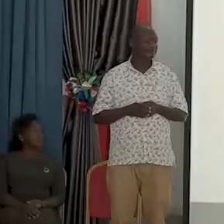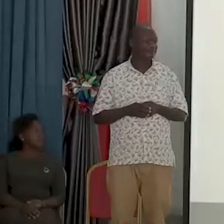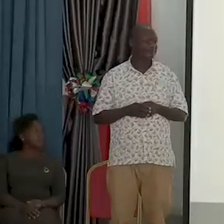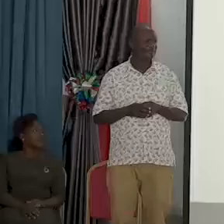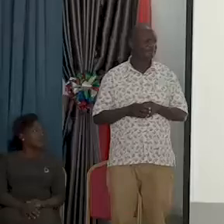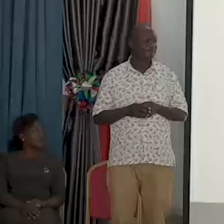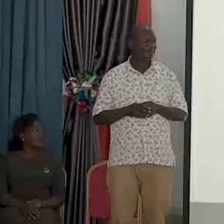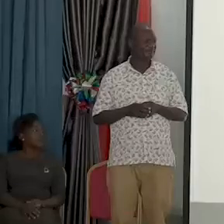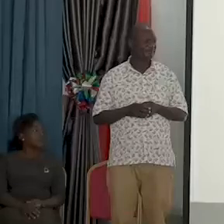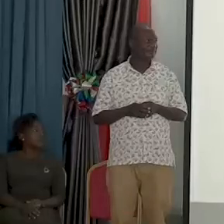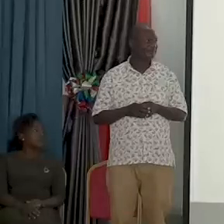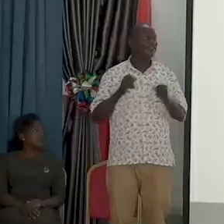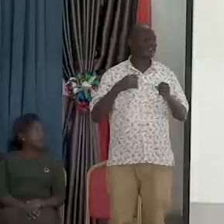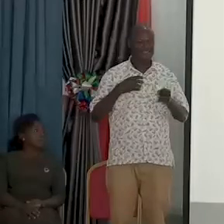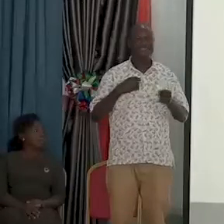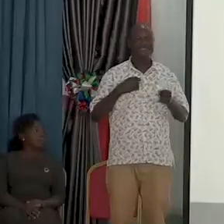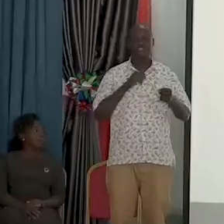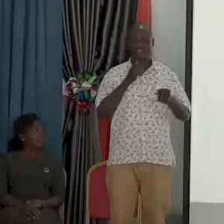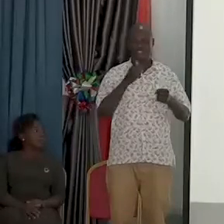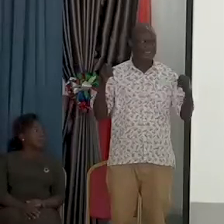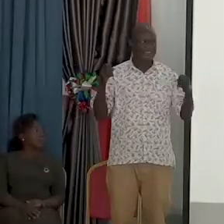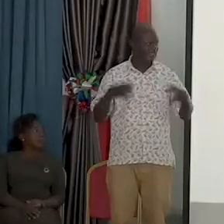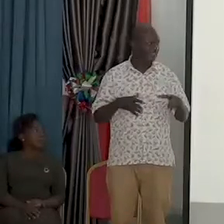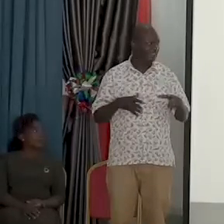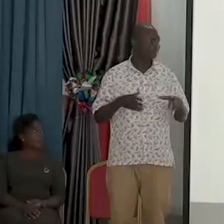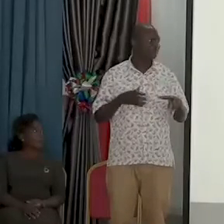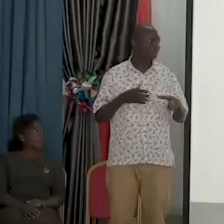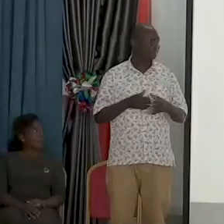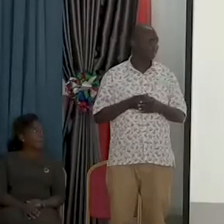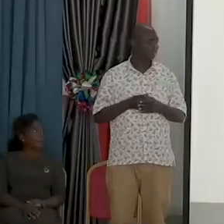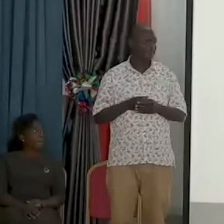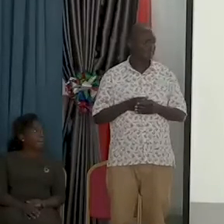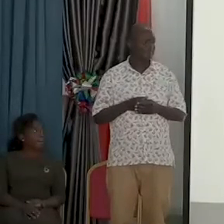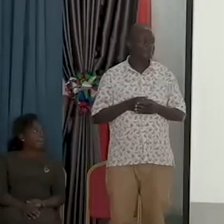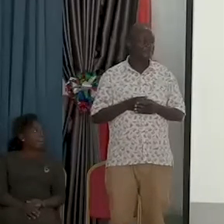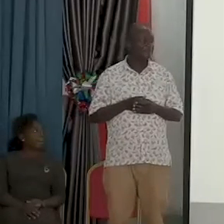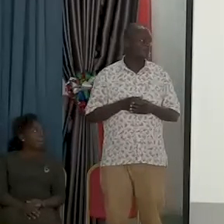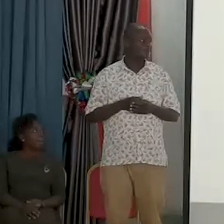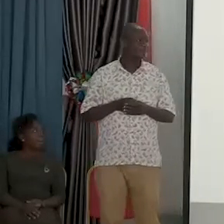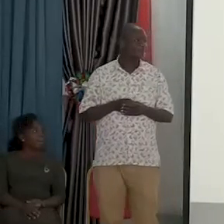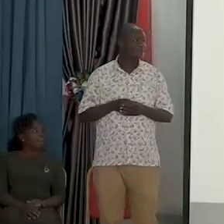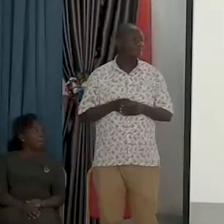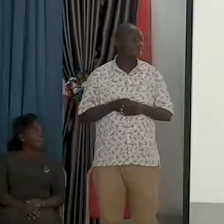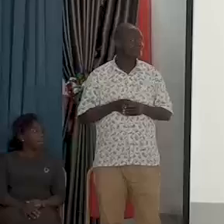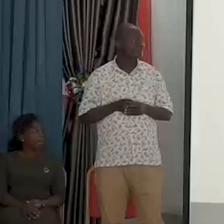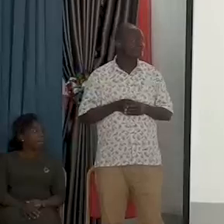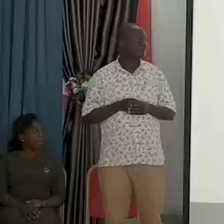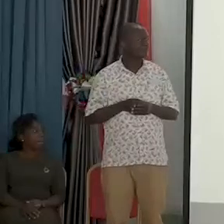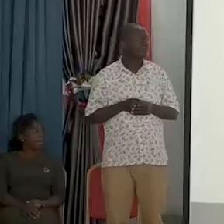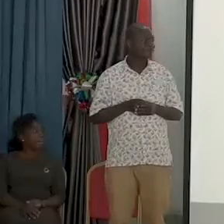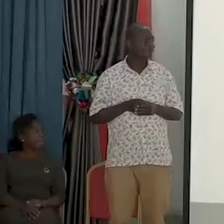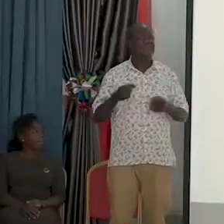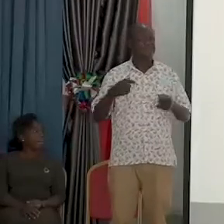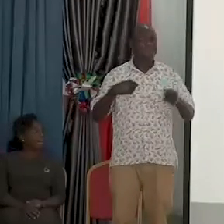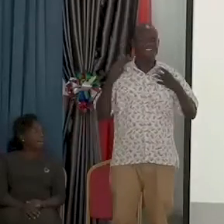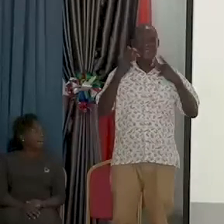help elaborate. Sorry for this. Thank you. I do worry.